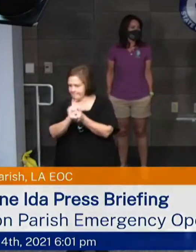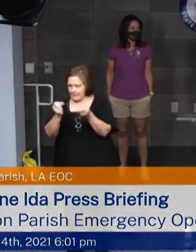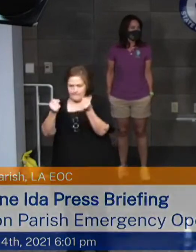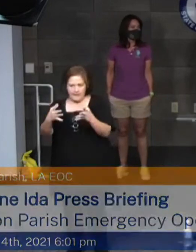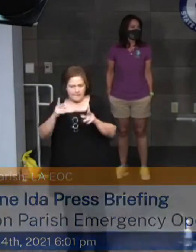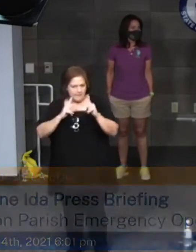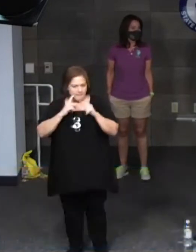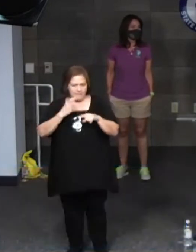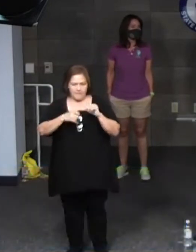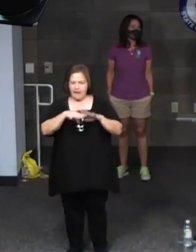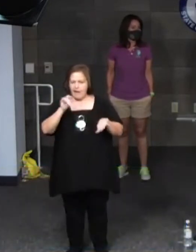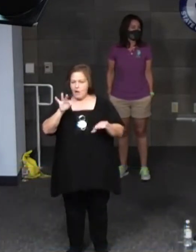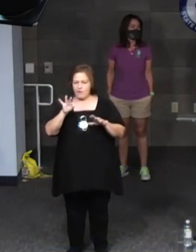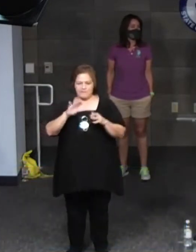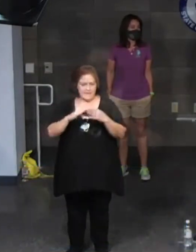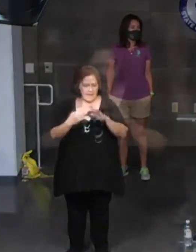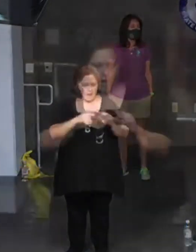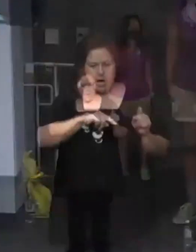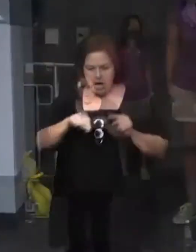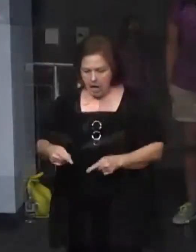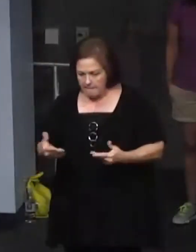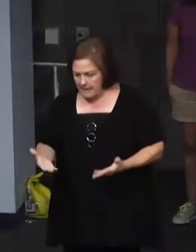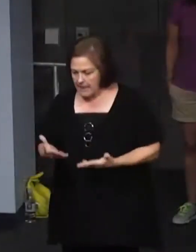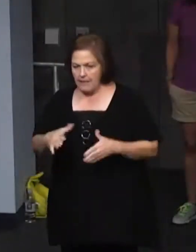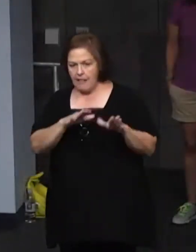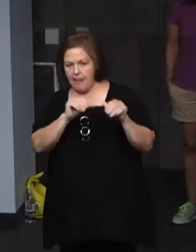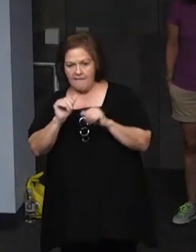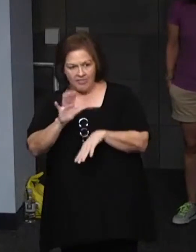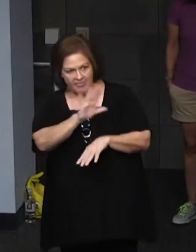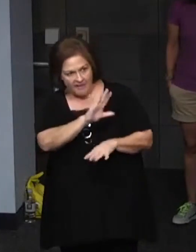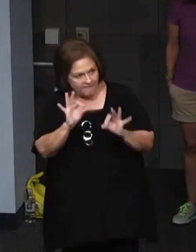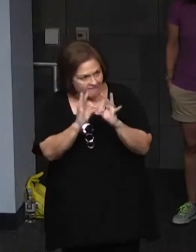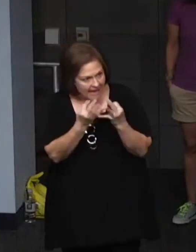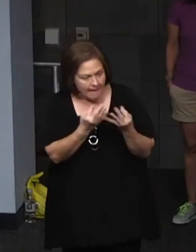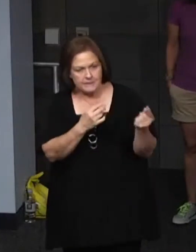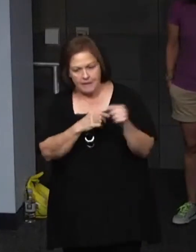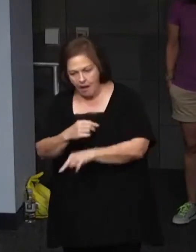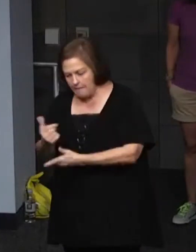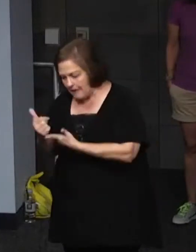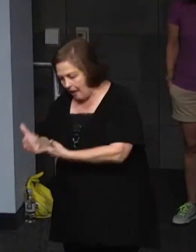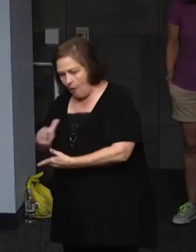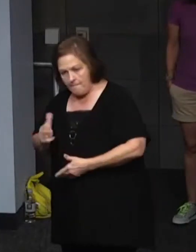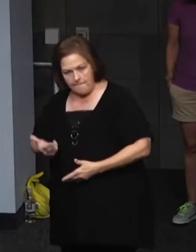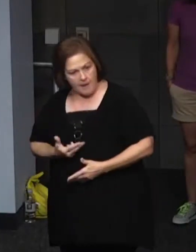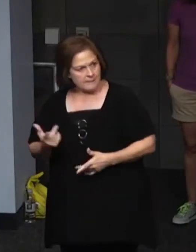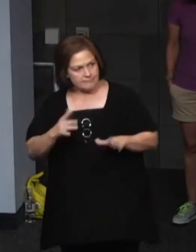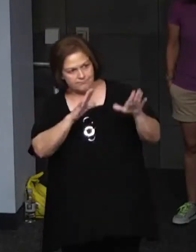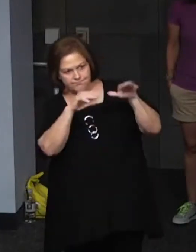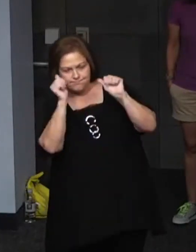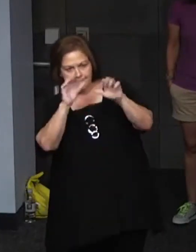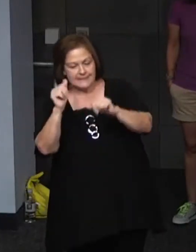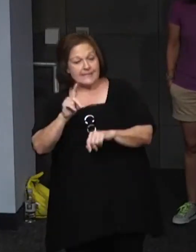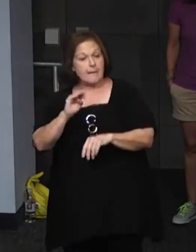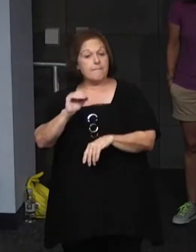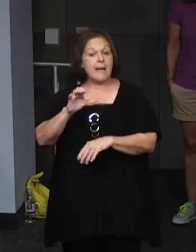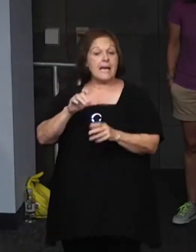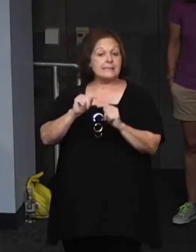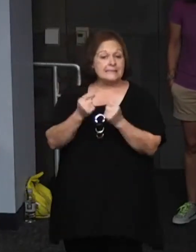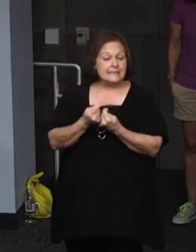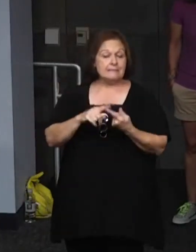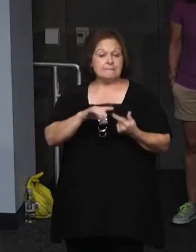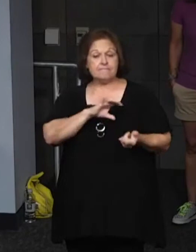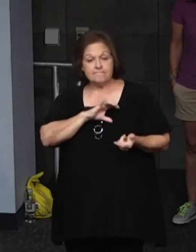were from out of town, who came here and left their families to come help us, who just picked up and left. The DMAT teams I met today, some of our law